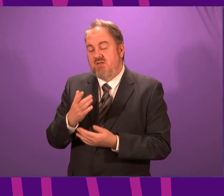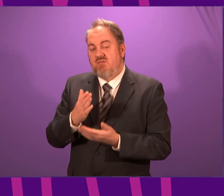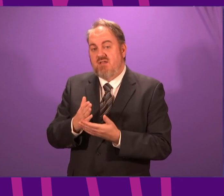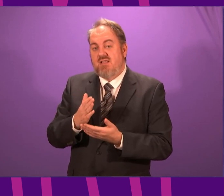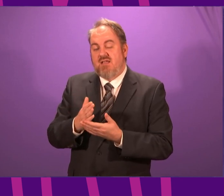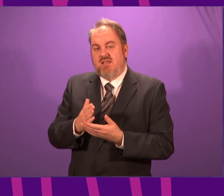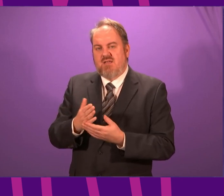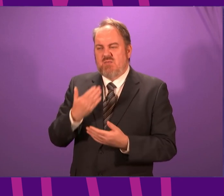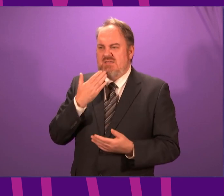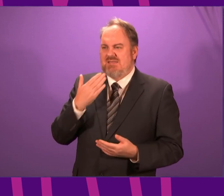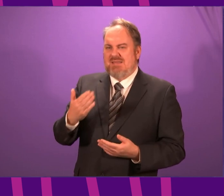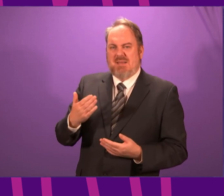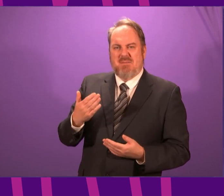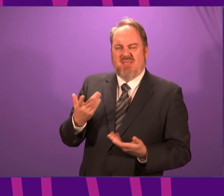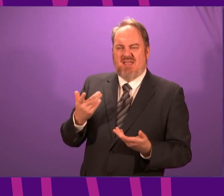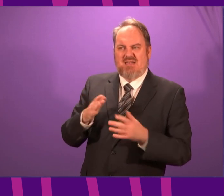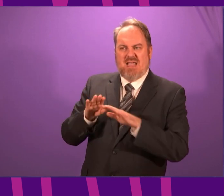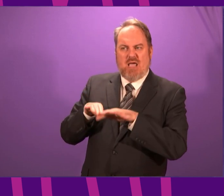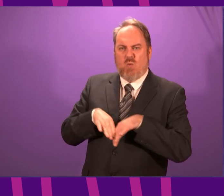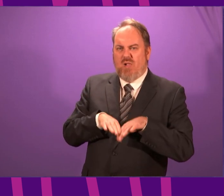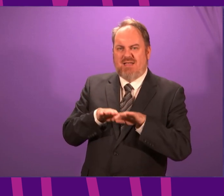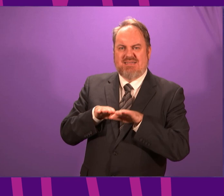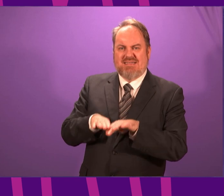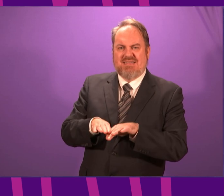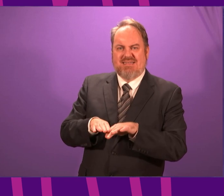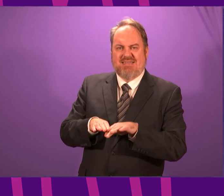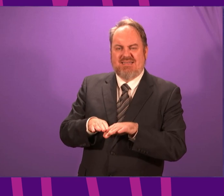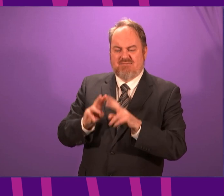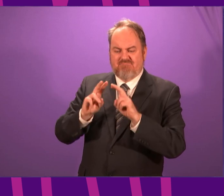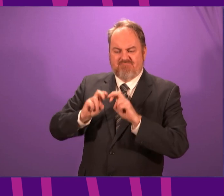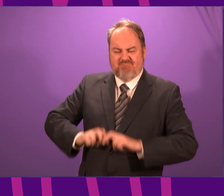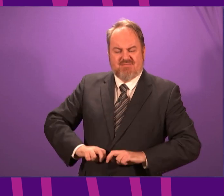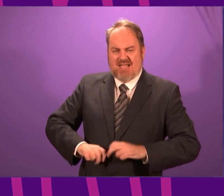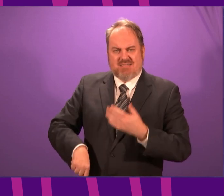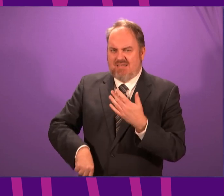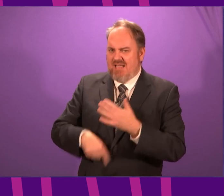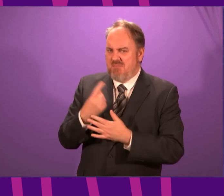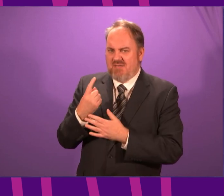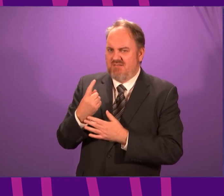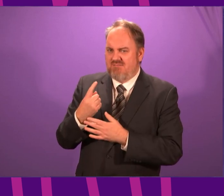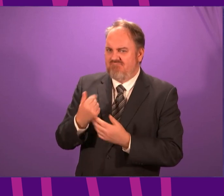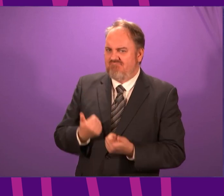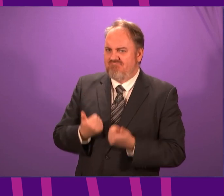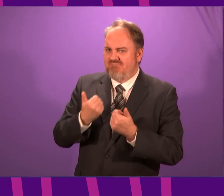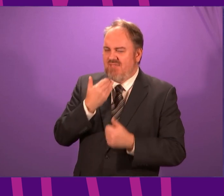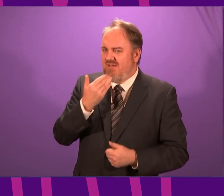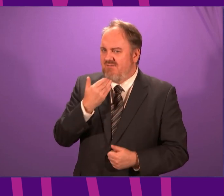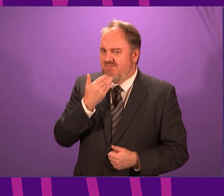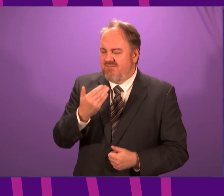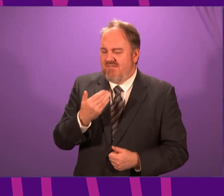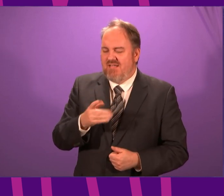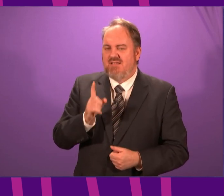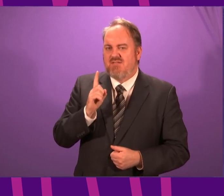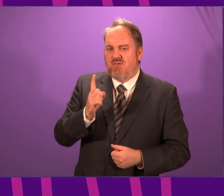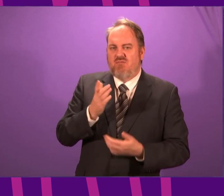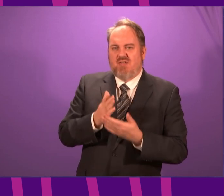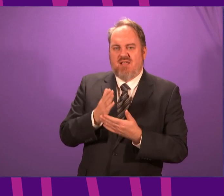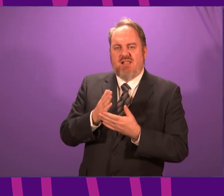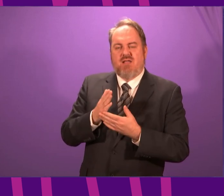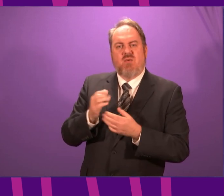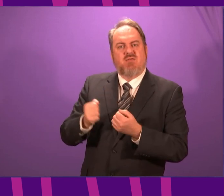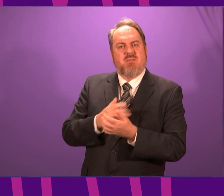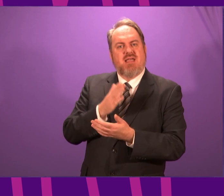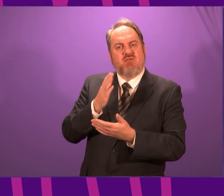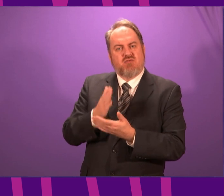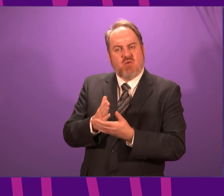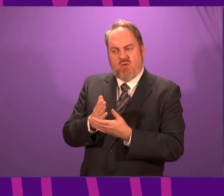given equality and human rights impact scrutiny. And that is crucial that they are given that, both in terms of successfully